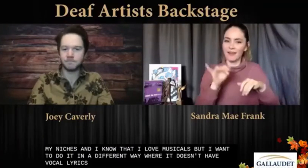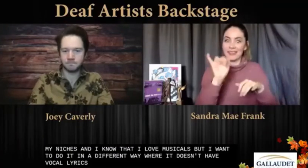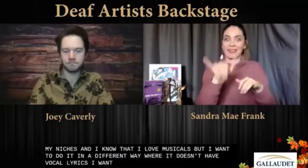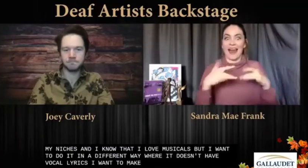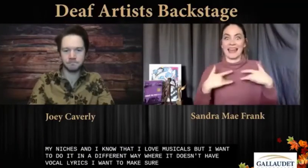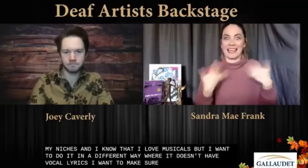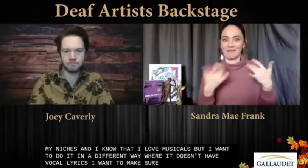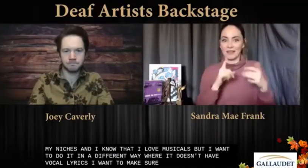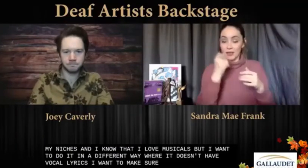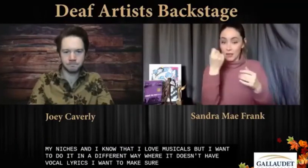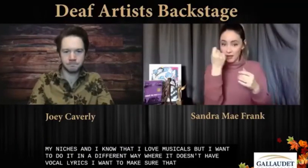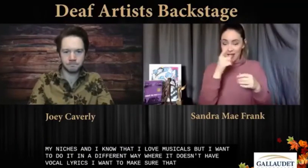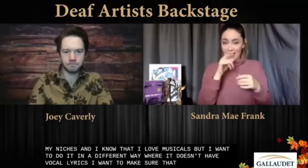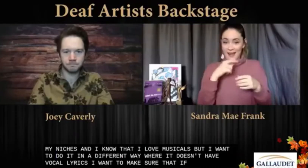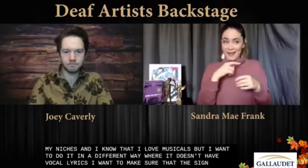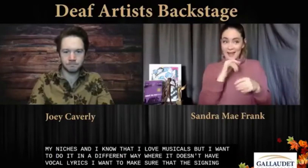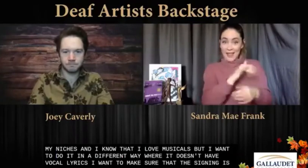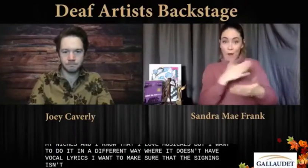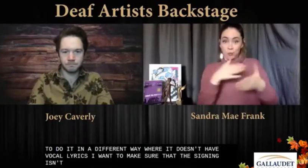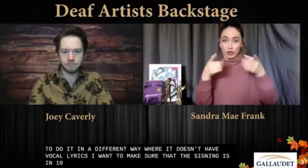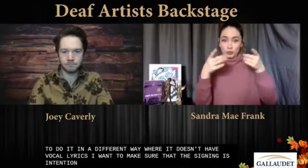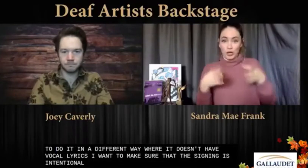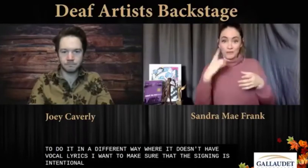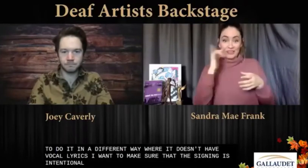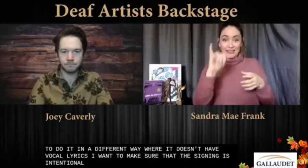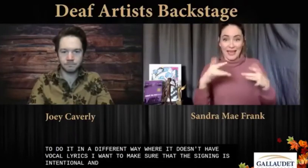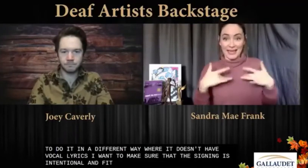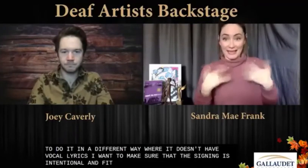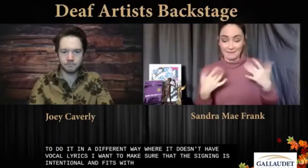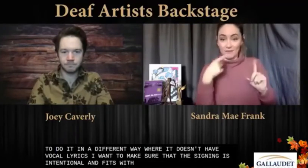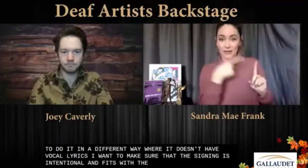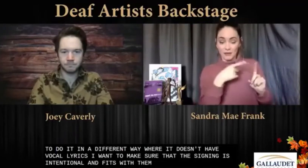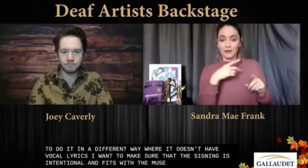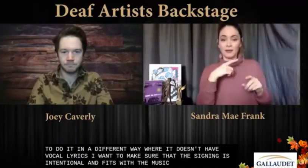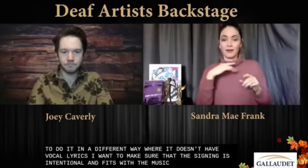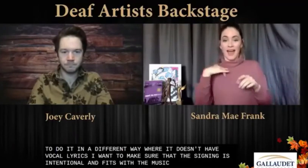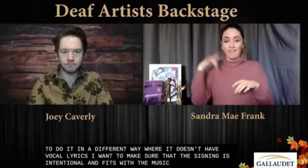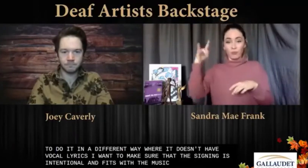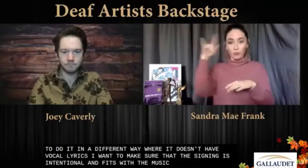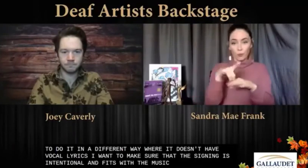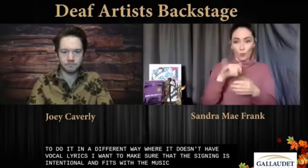i want to make sure that the signing is intentional and fits with the music